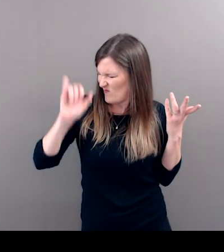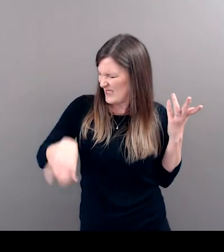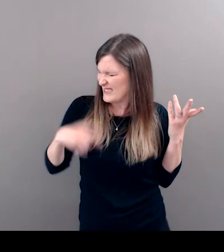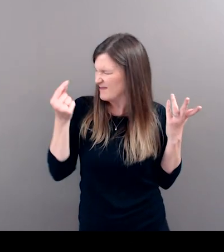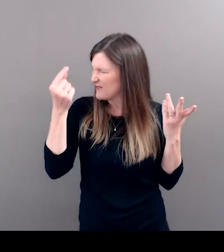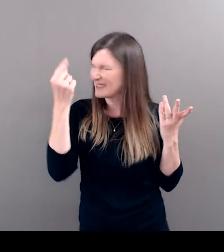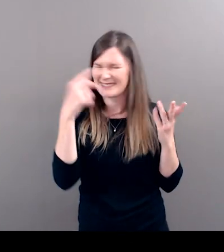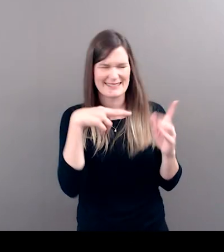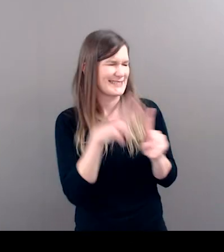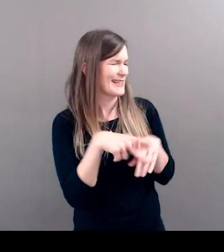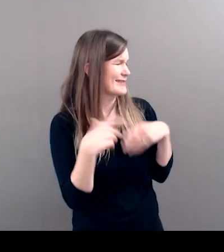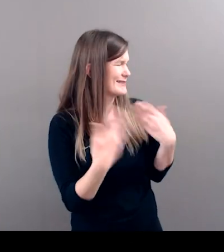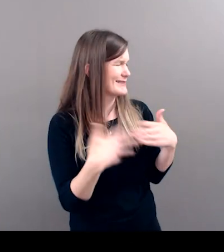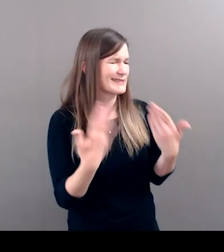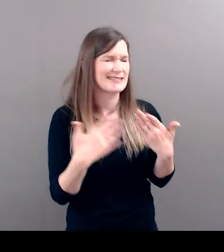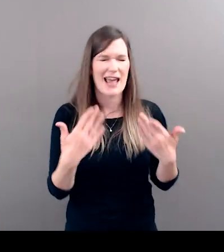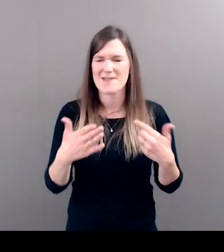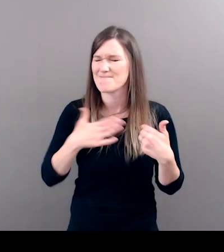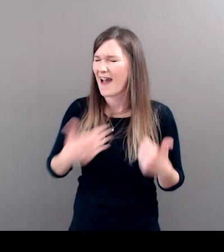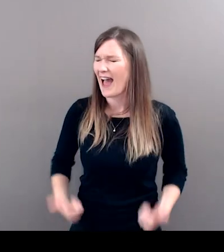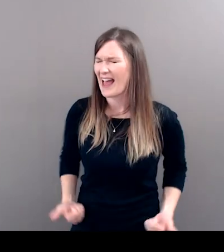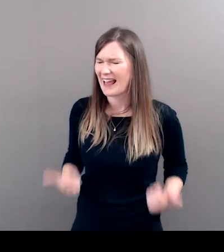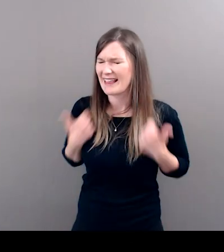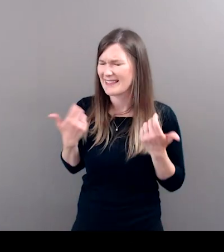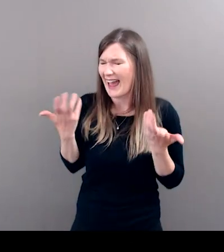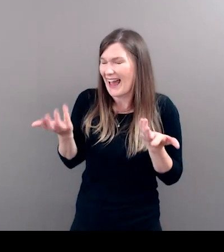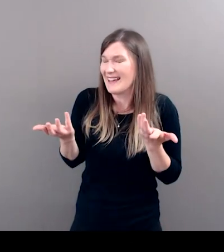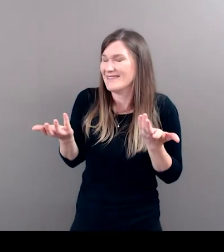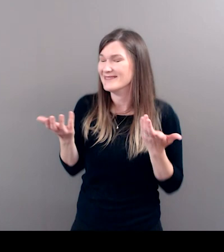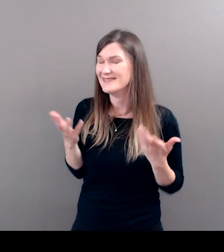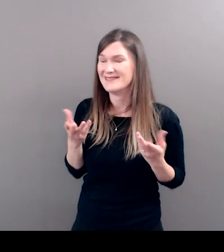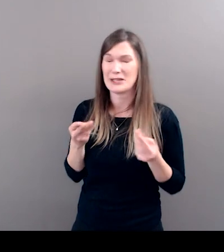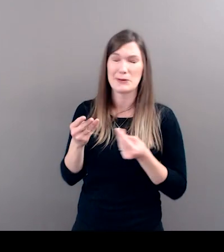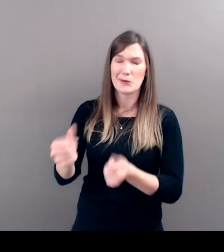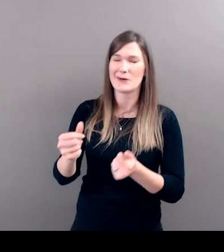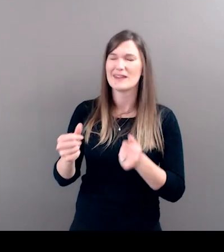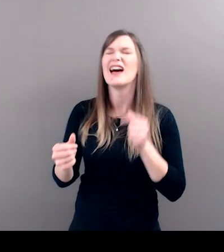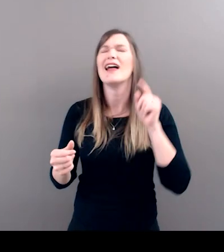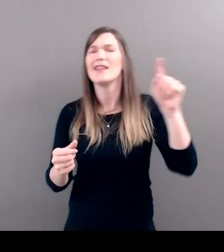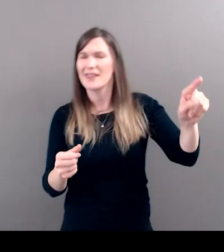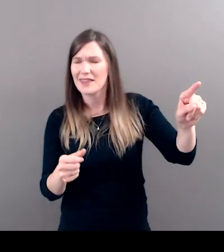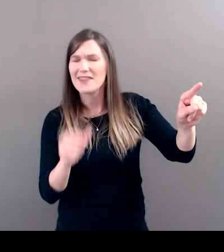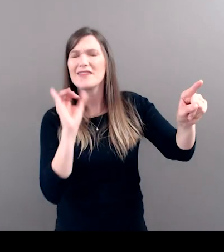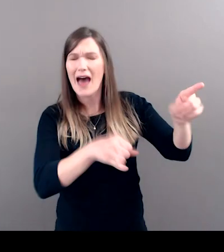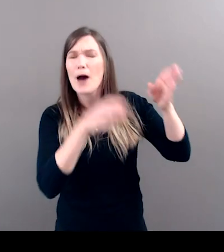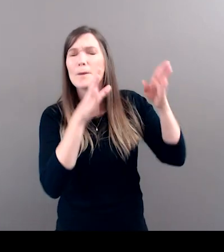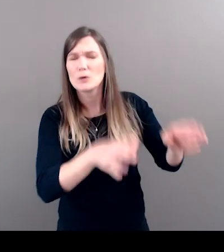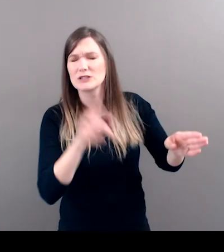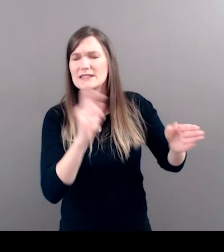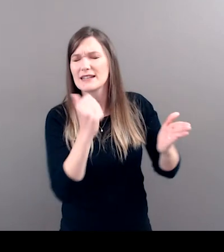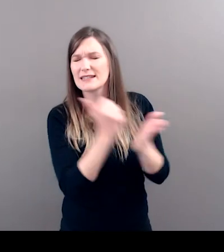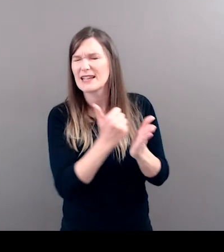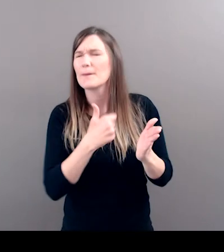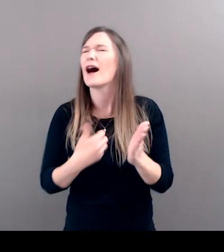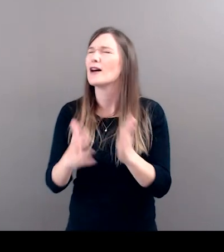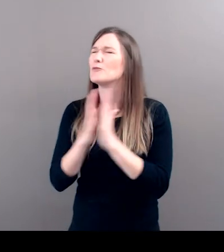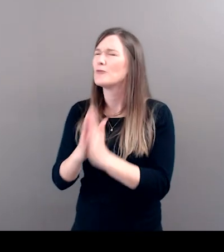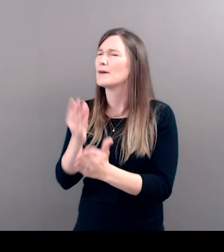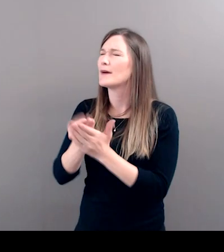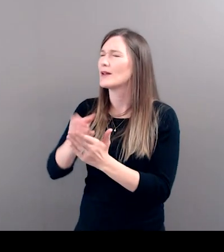thing in someone else's life that they want to pray and a blessing over, and that they want to invest in the kingdom towards.